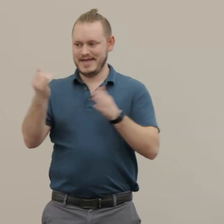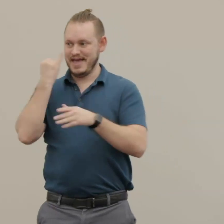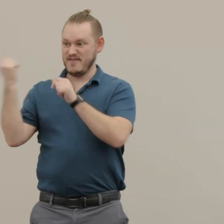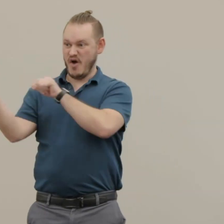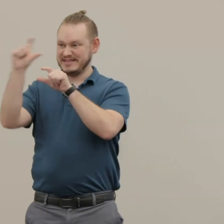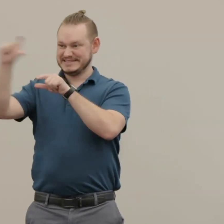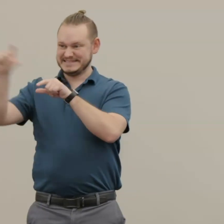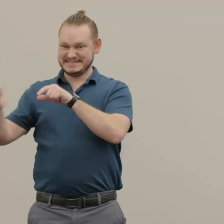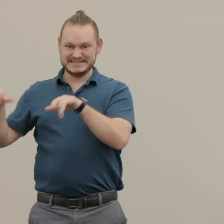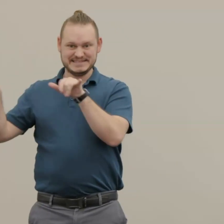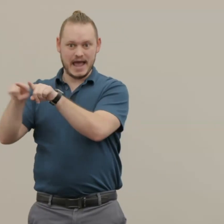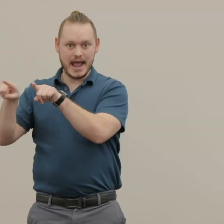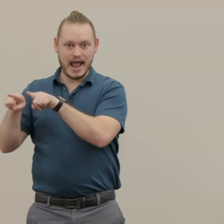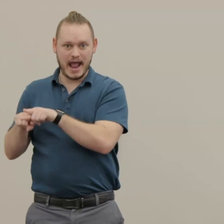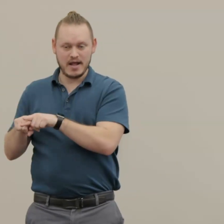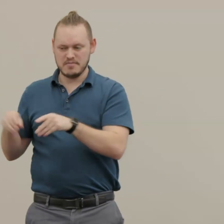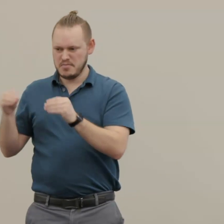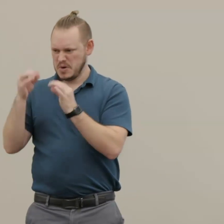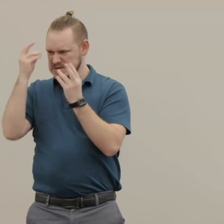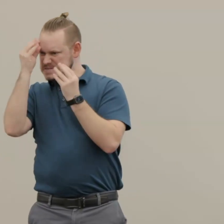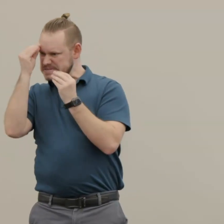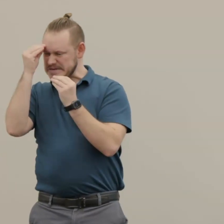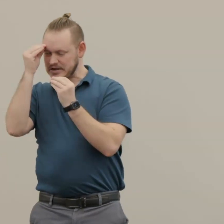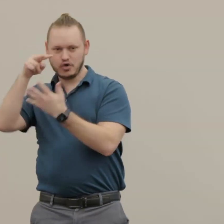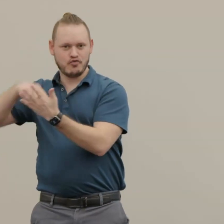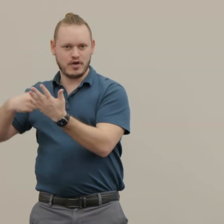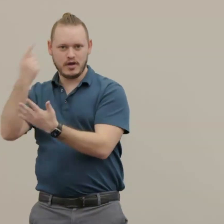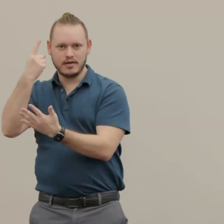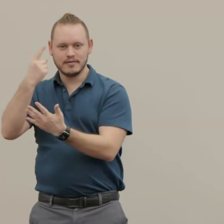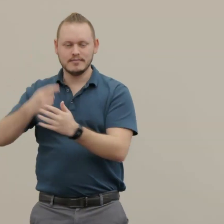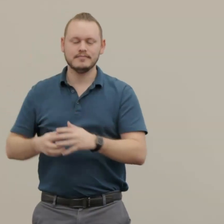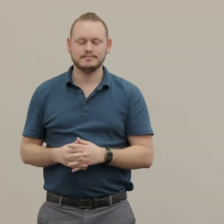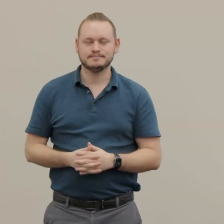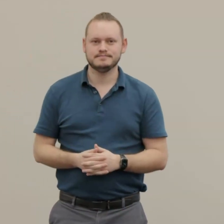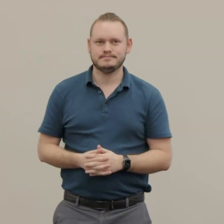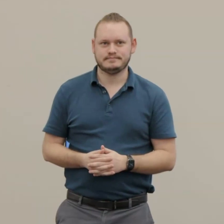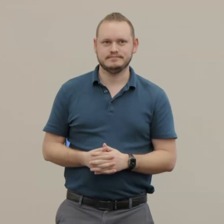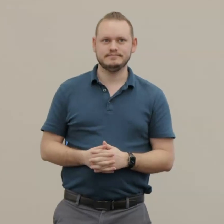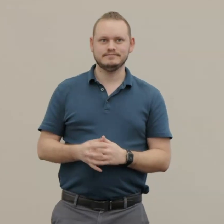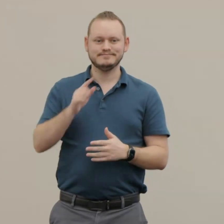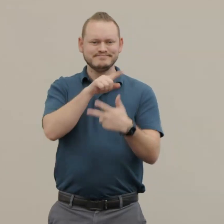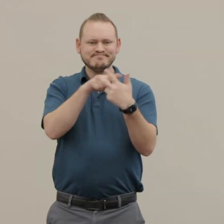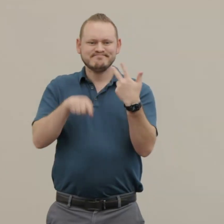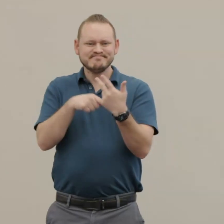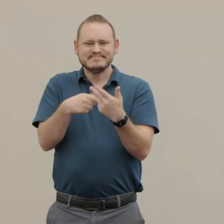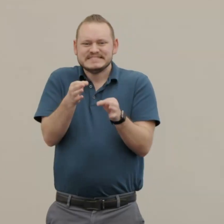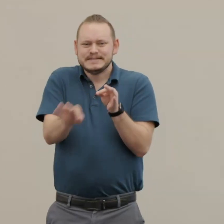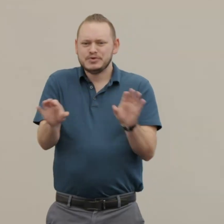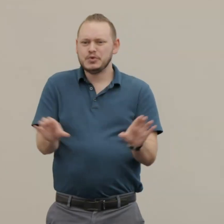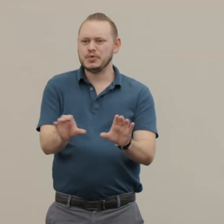all uppercase. So here are some things that you can simply